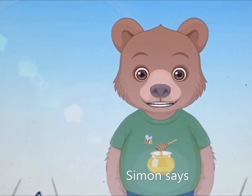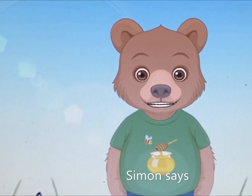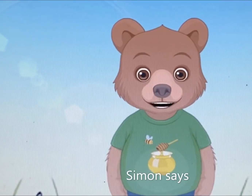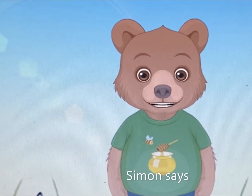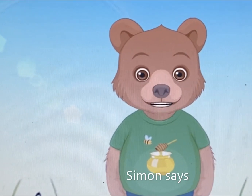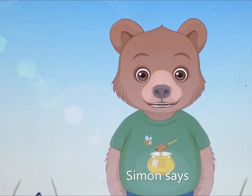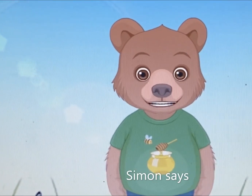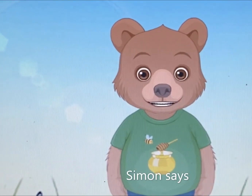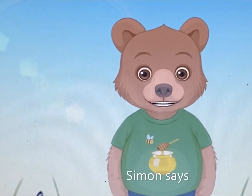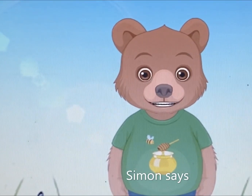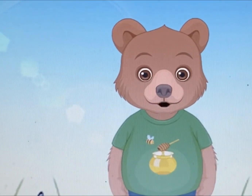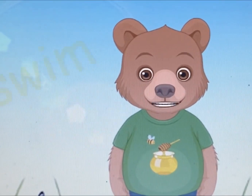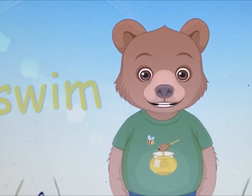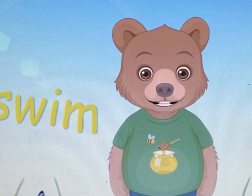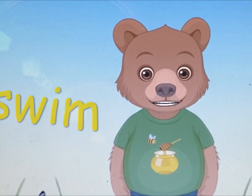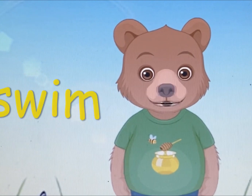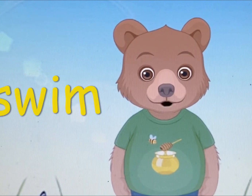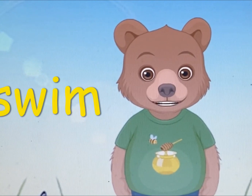Simon says, swim.